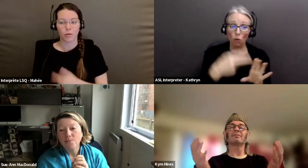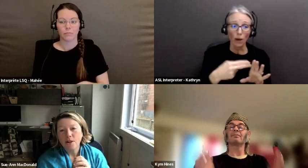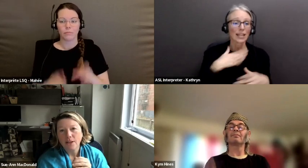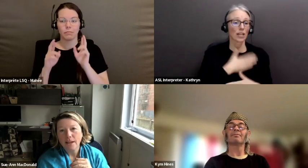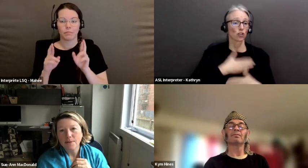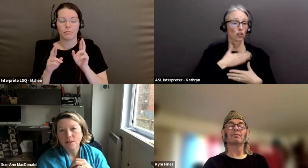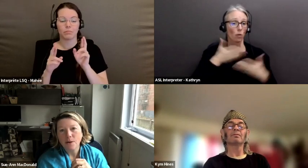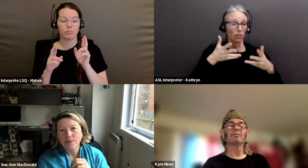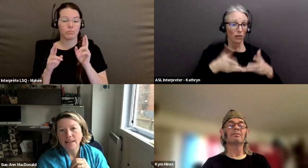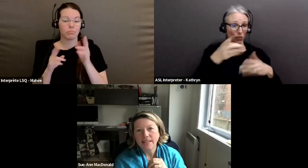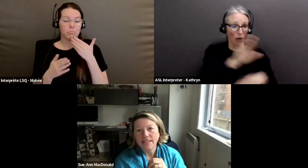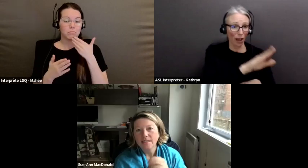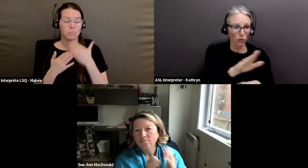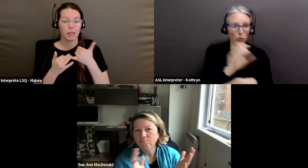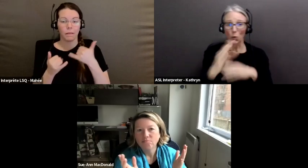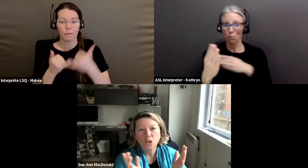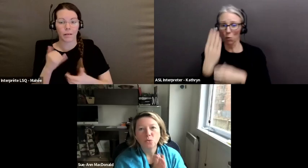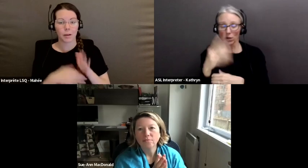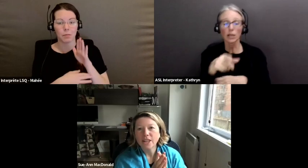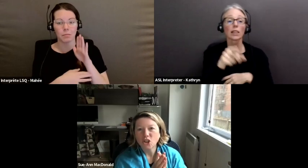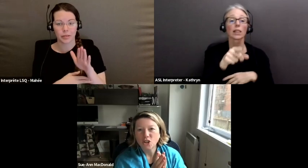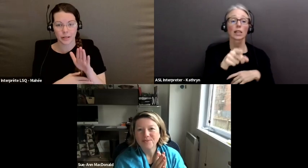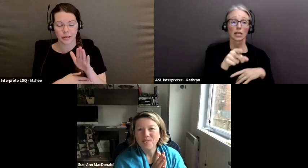will be available on the CAMIS website